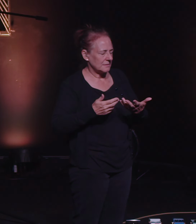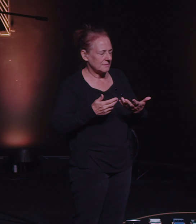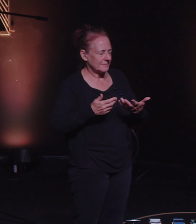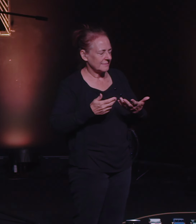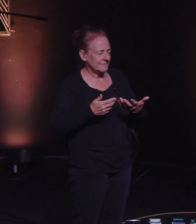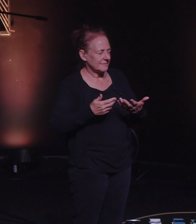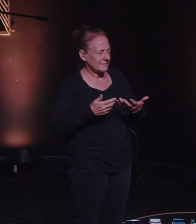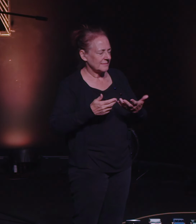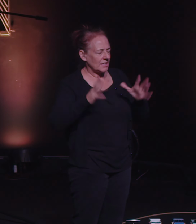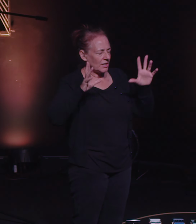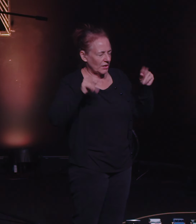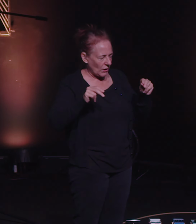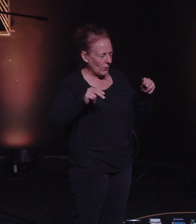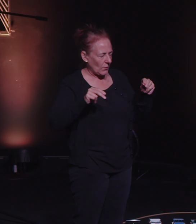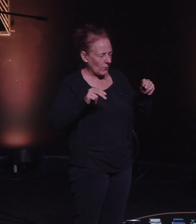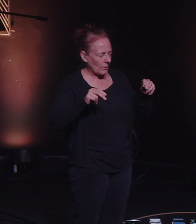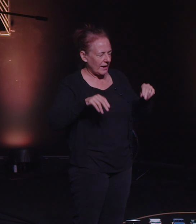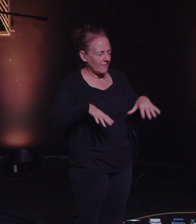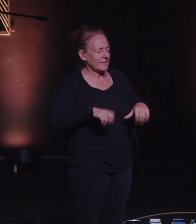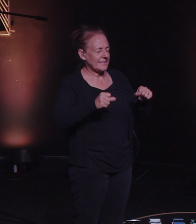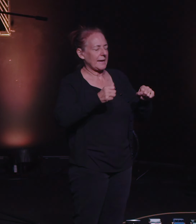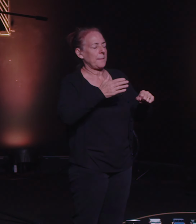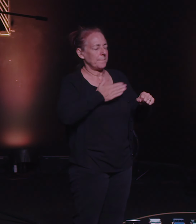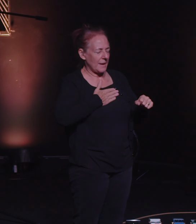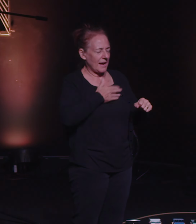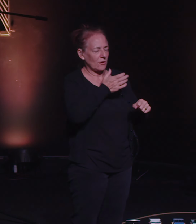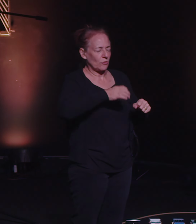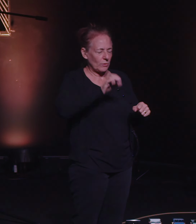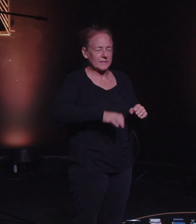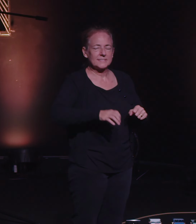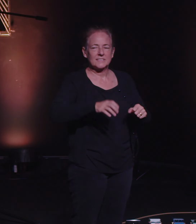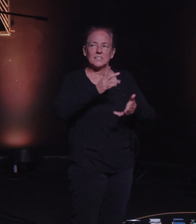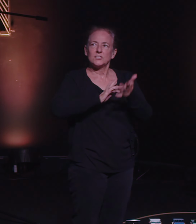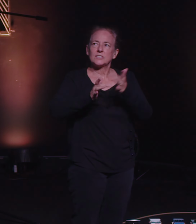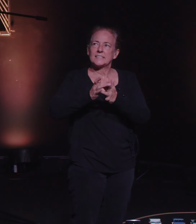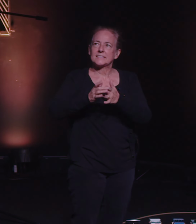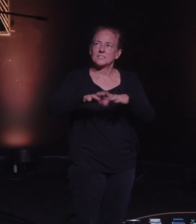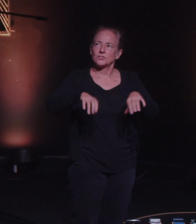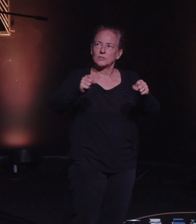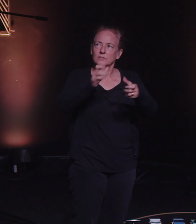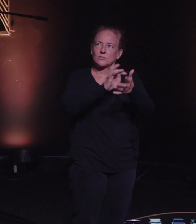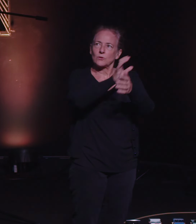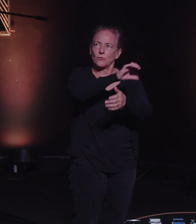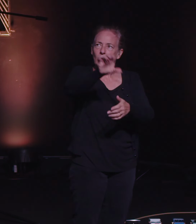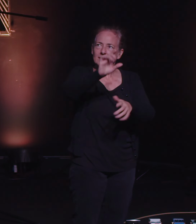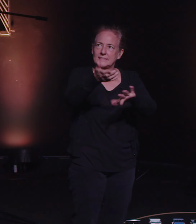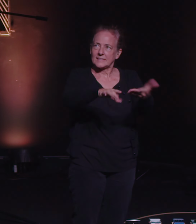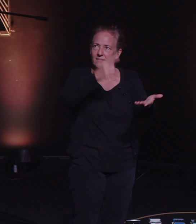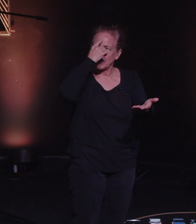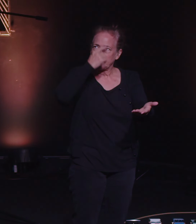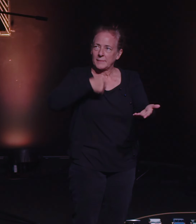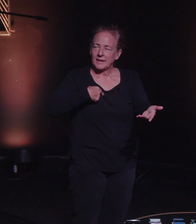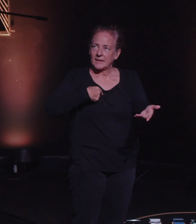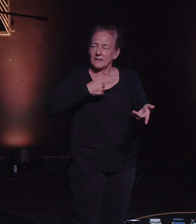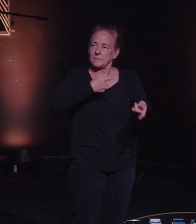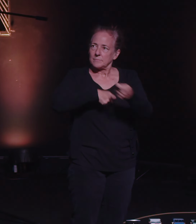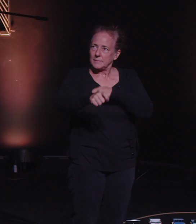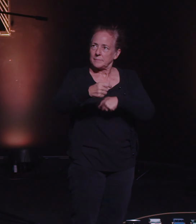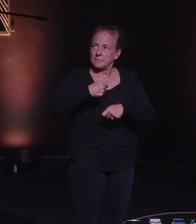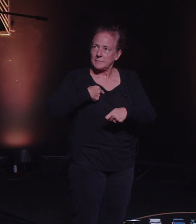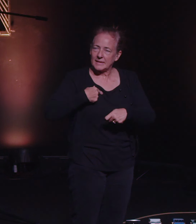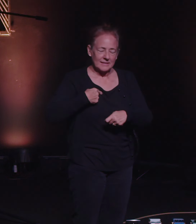shift in mindset to say, "I'm taking up my cross because Jesus took up the cross." And I can't help